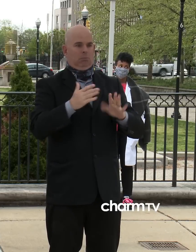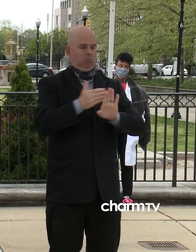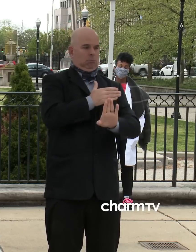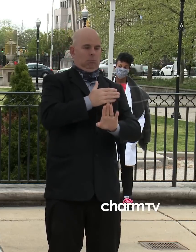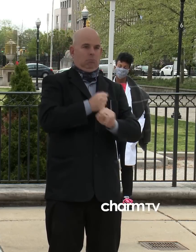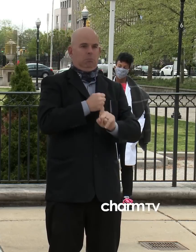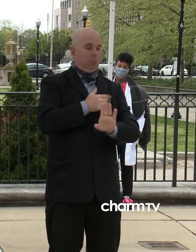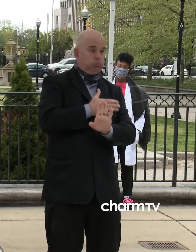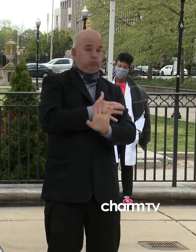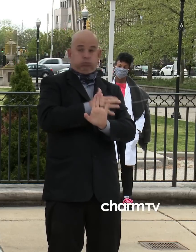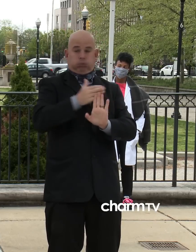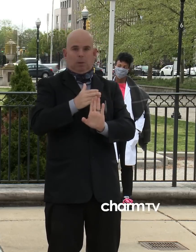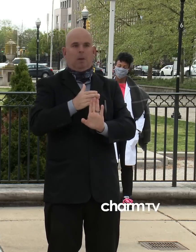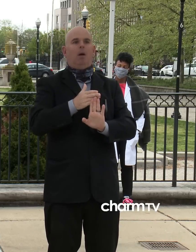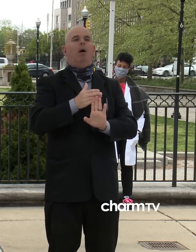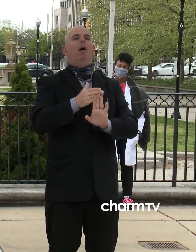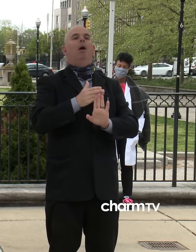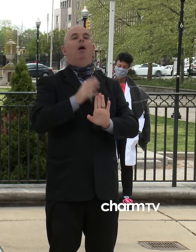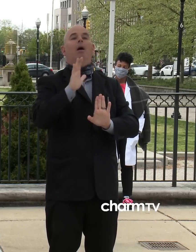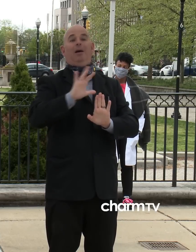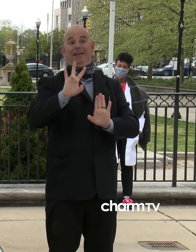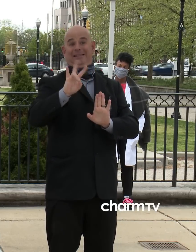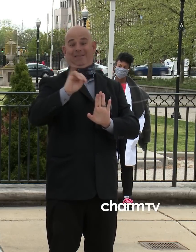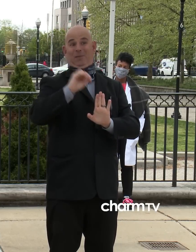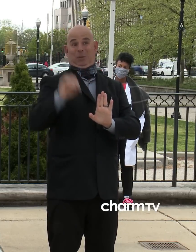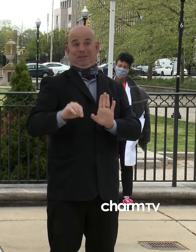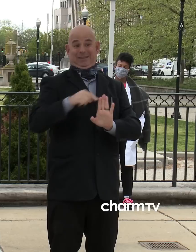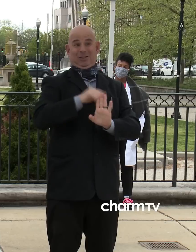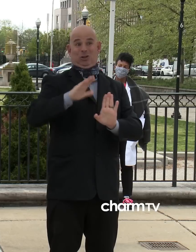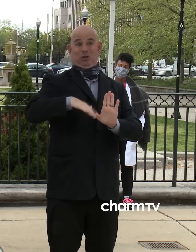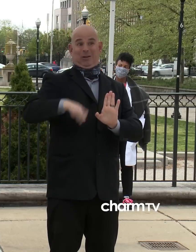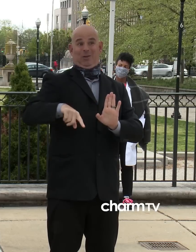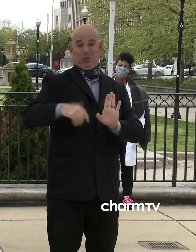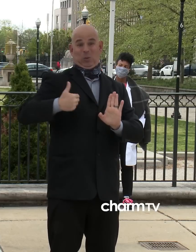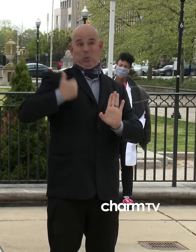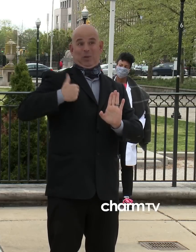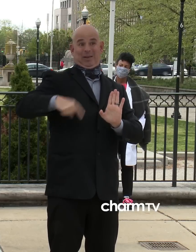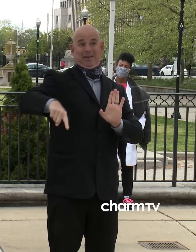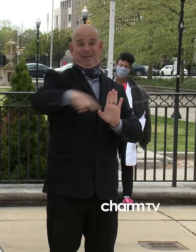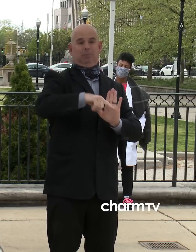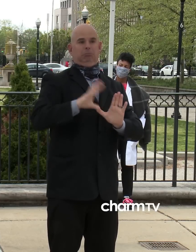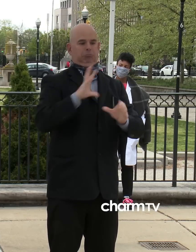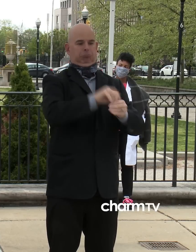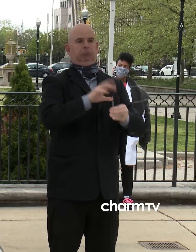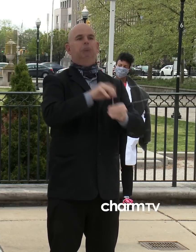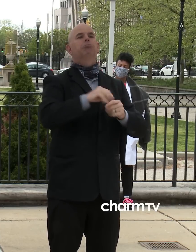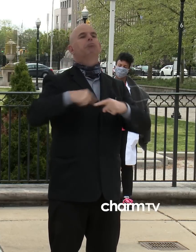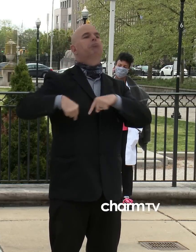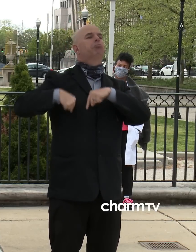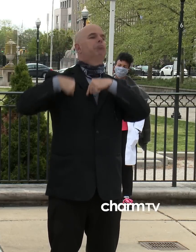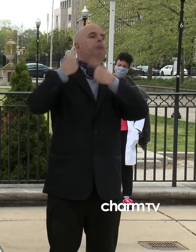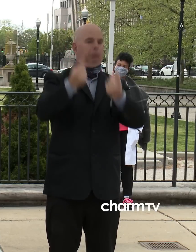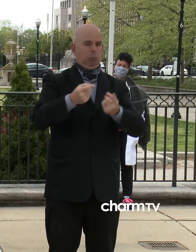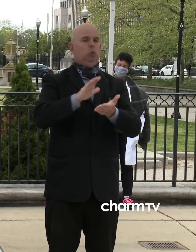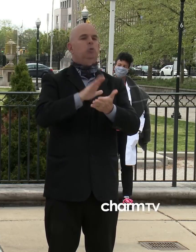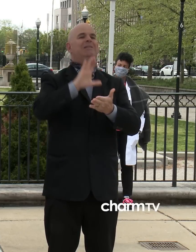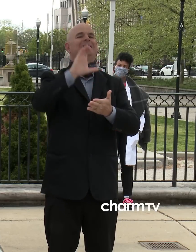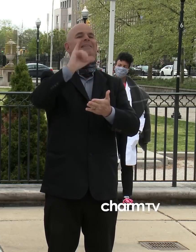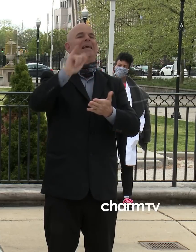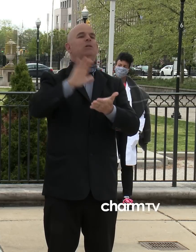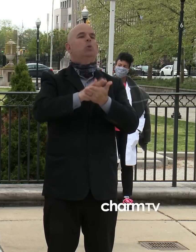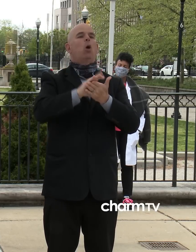Approximately 70% of our children and youth participate in the city schools lunch program,